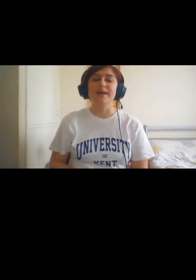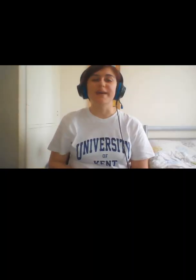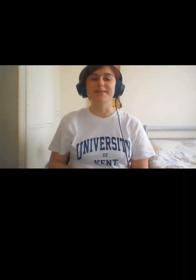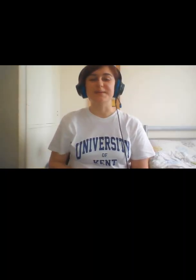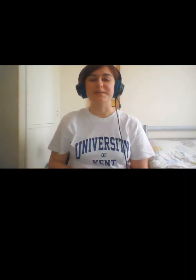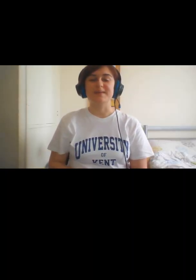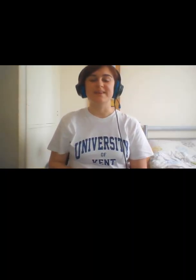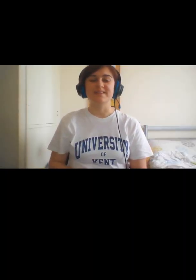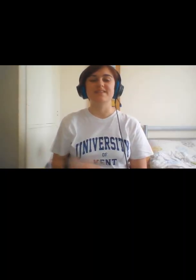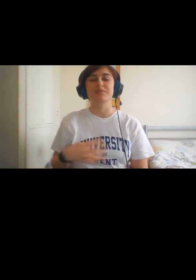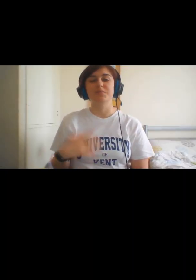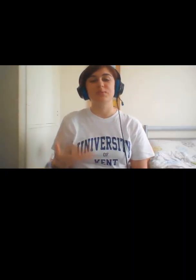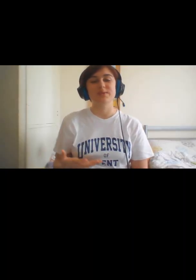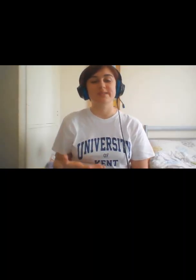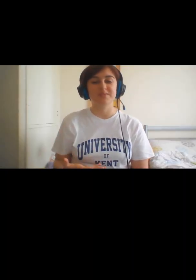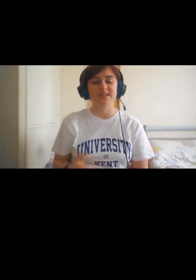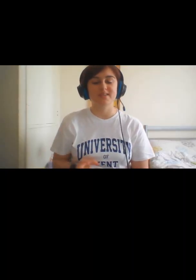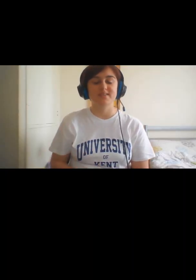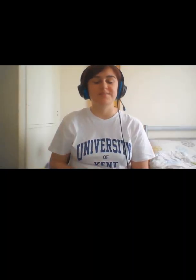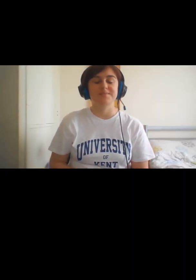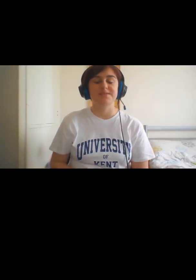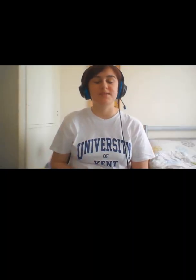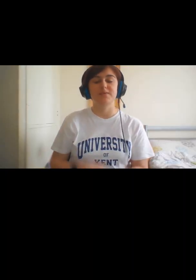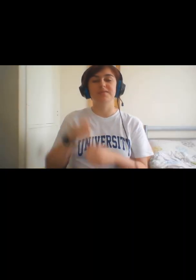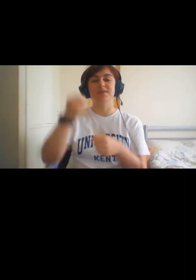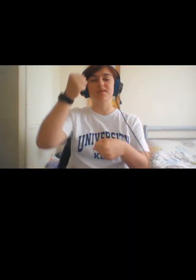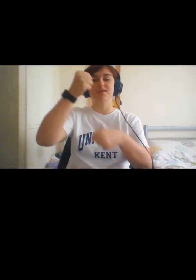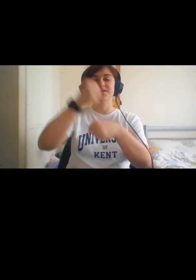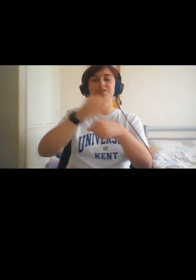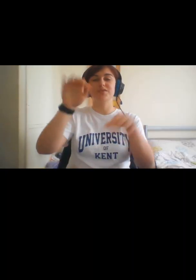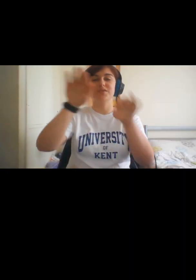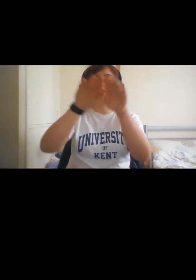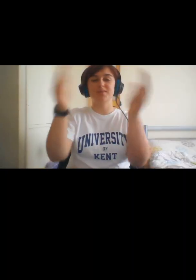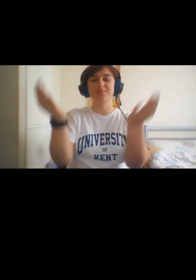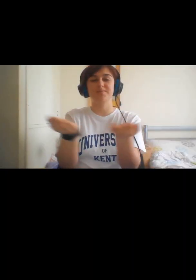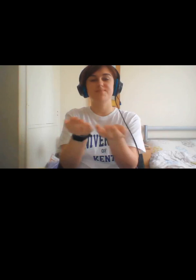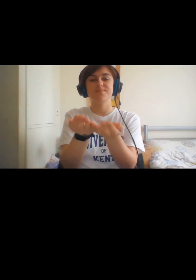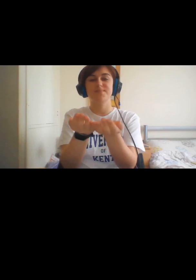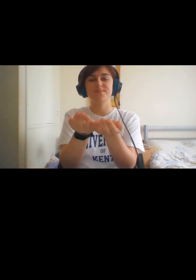Okay, so here's even more subjects. So we've got geography,